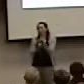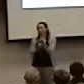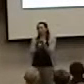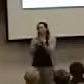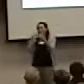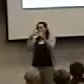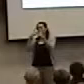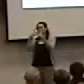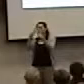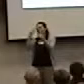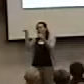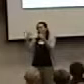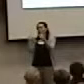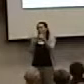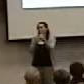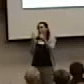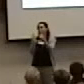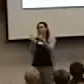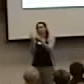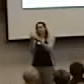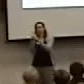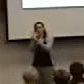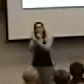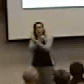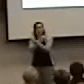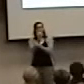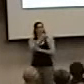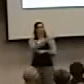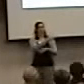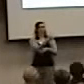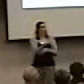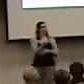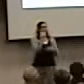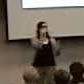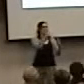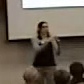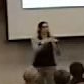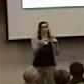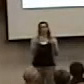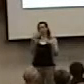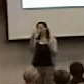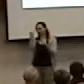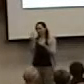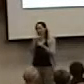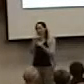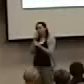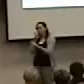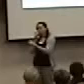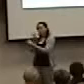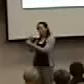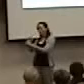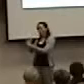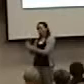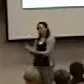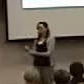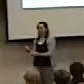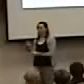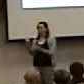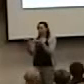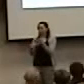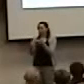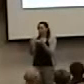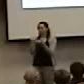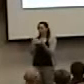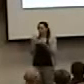alternative that sounds good, feels good, but it's not what we were charged to do in the first place. Sometimes we allow our